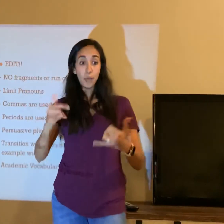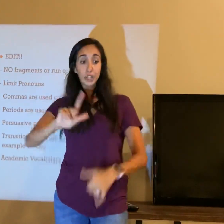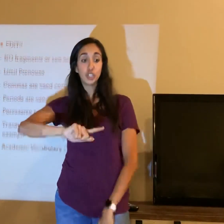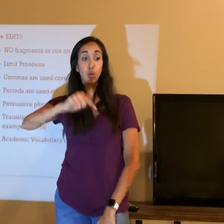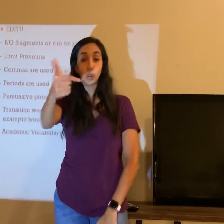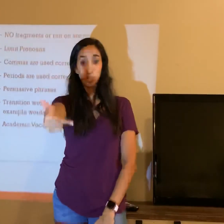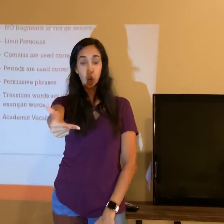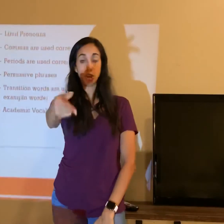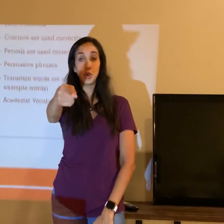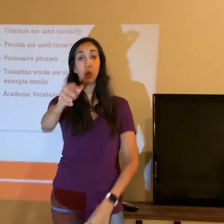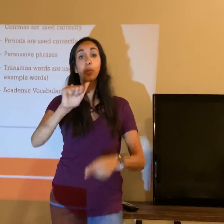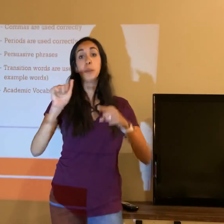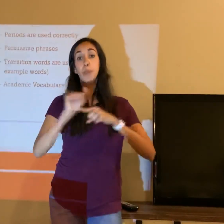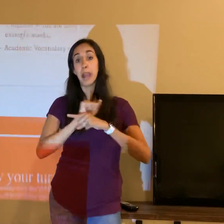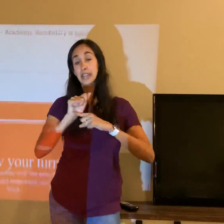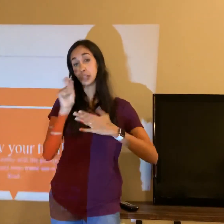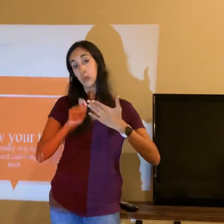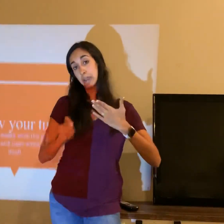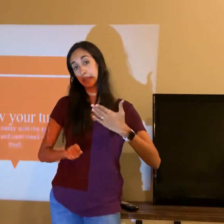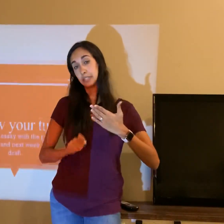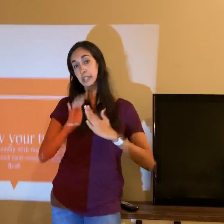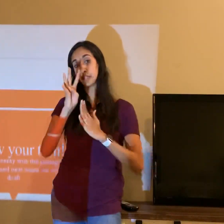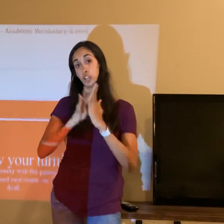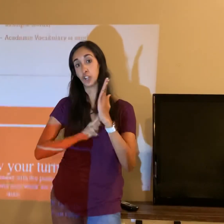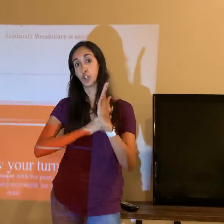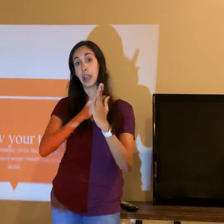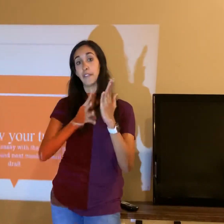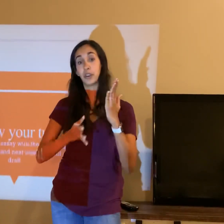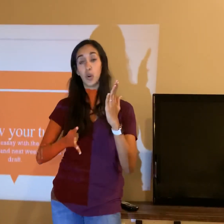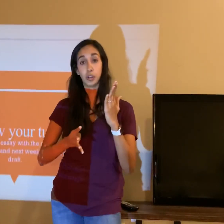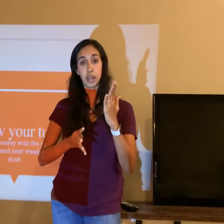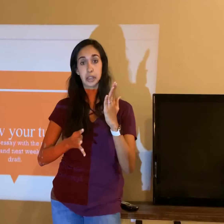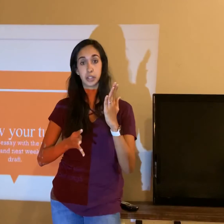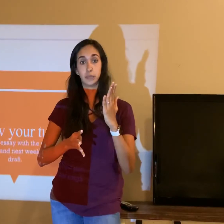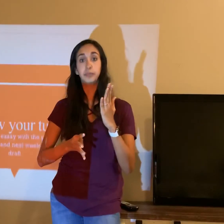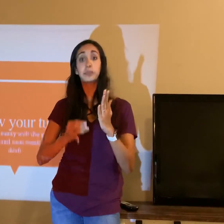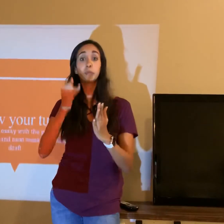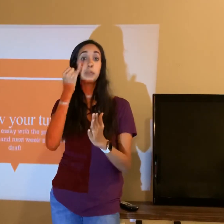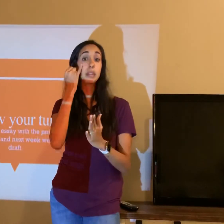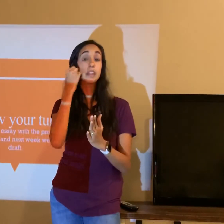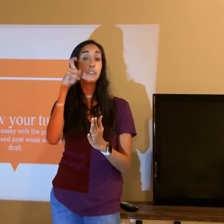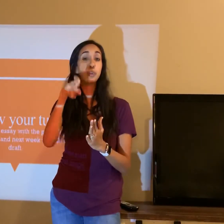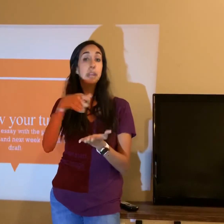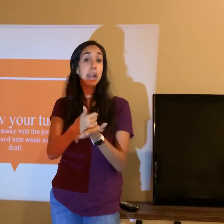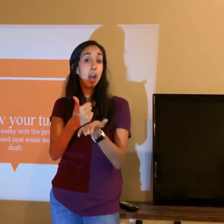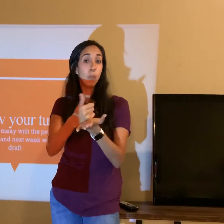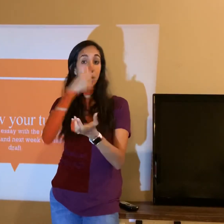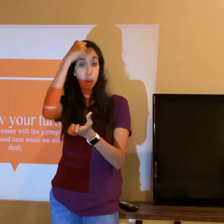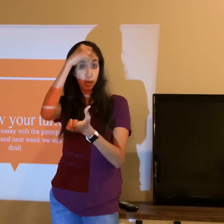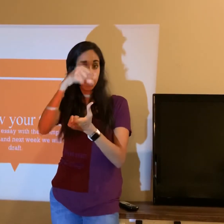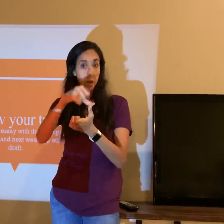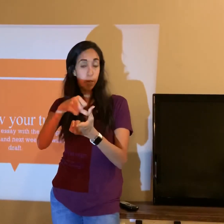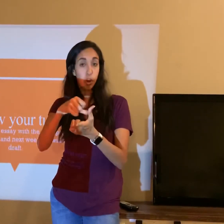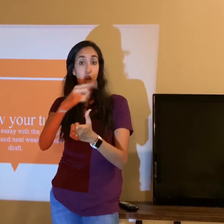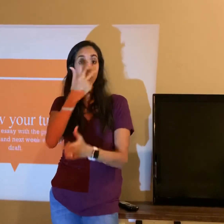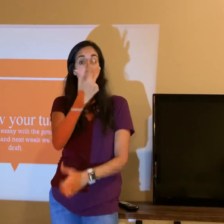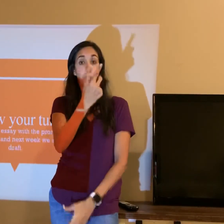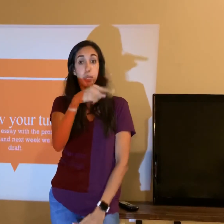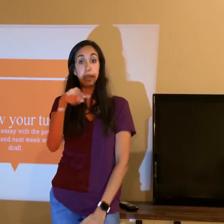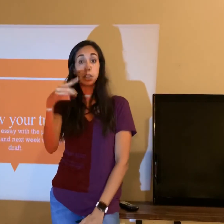it's your turn. You are going to practice writing these things on your graphic organizer. If you need help, remember, from 3 to